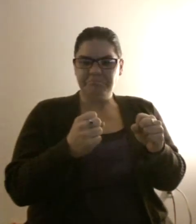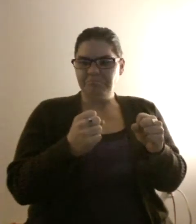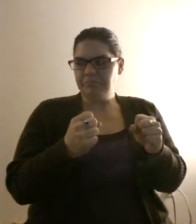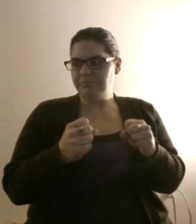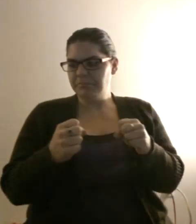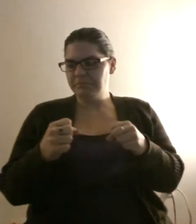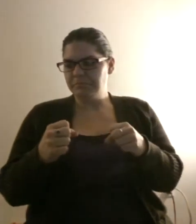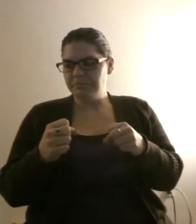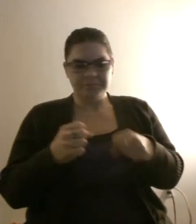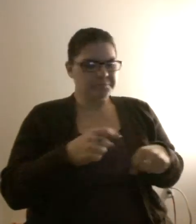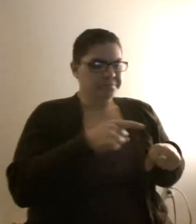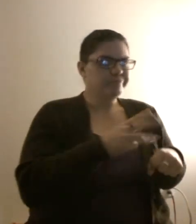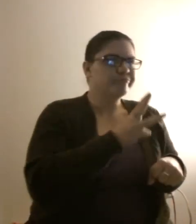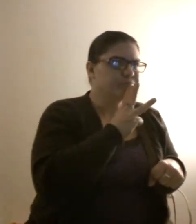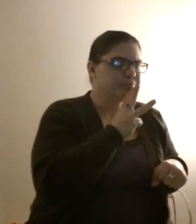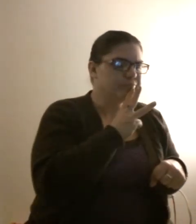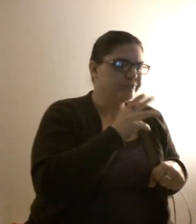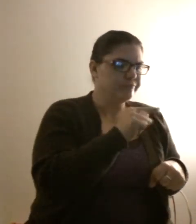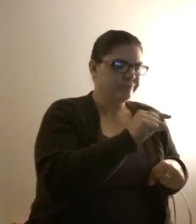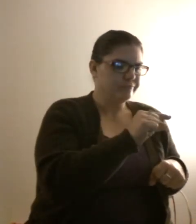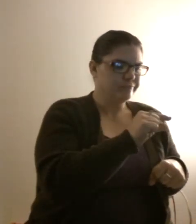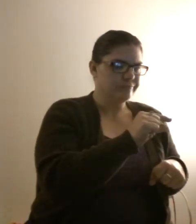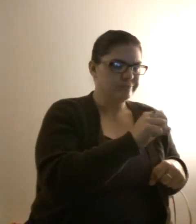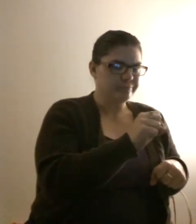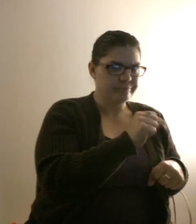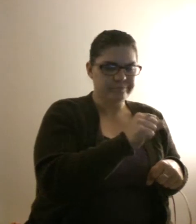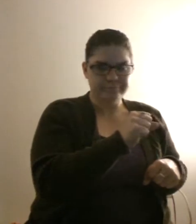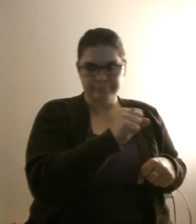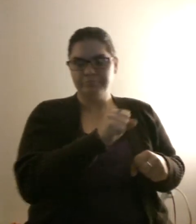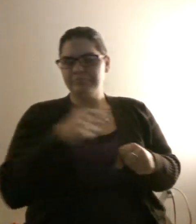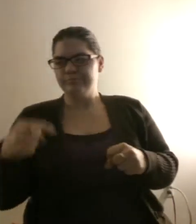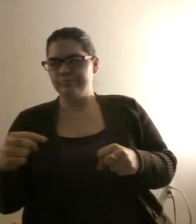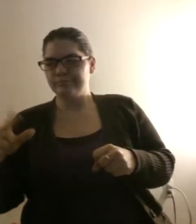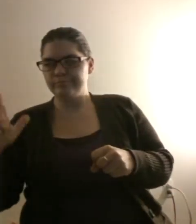like water vapor, and you try to turn that into water as liquid form, what do you have to do to that water, or that water vapor?